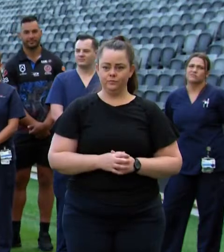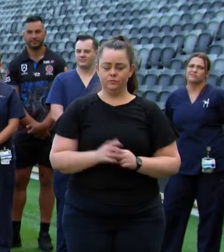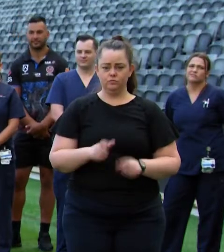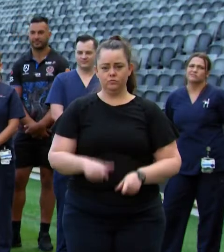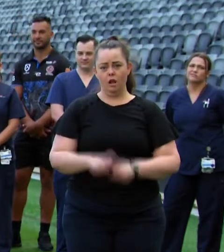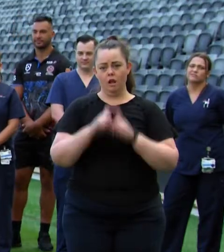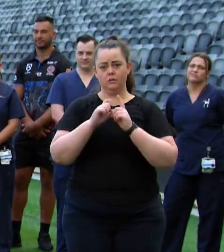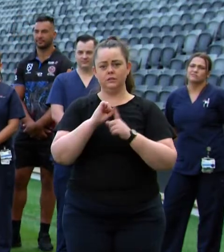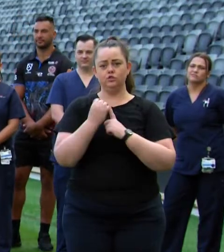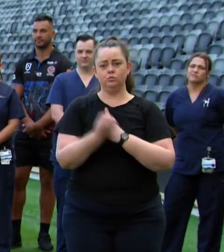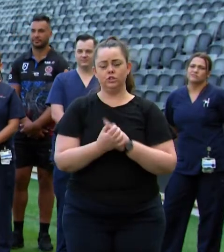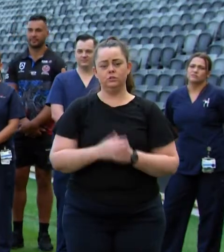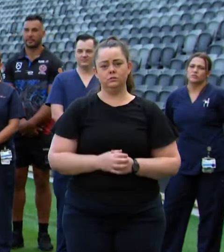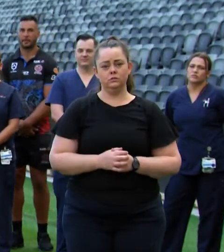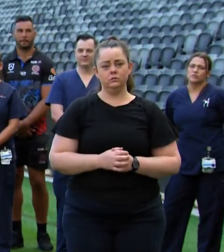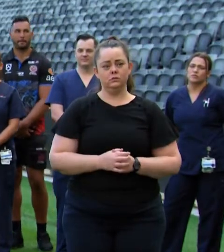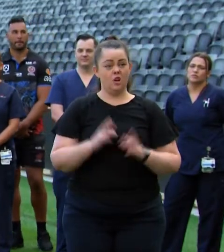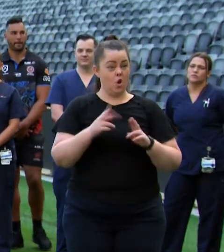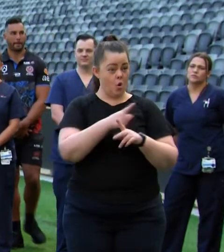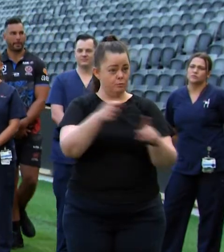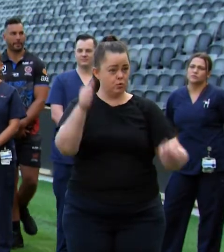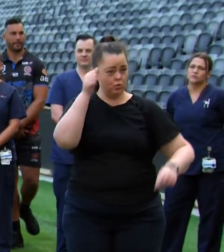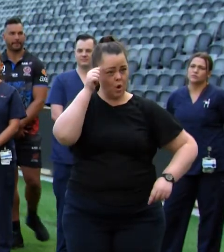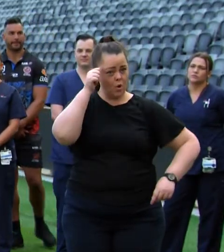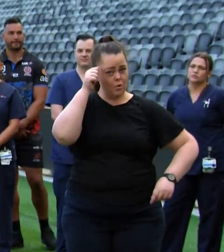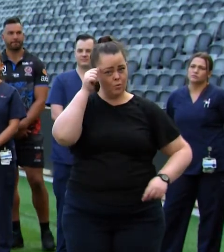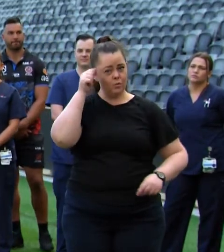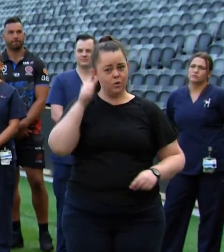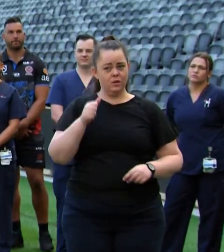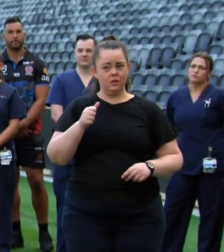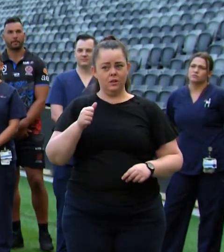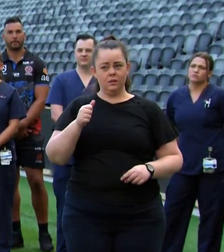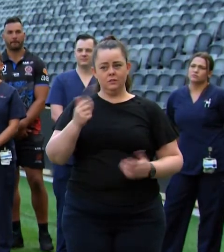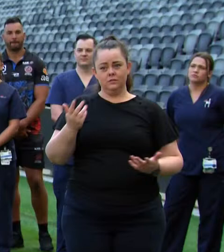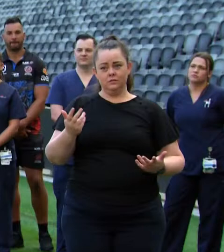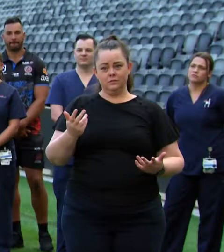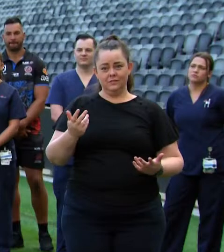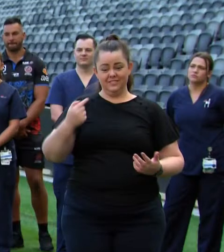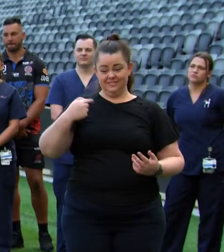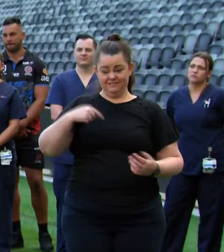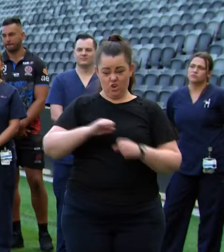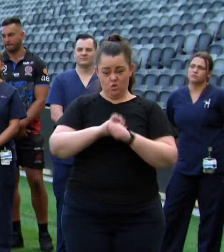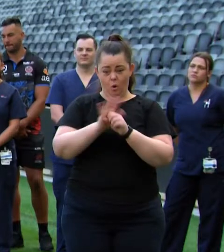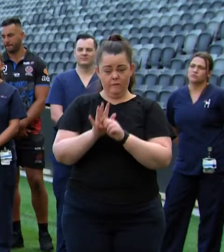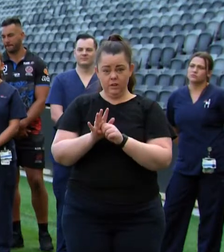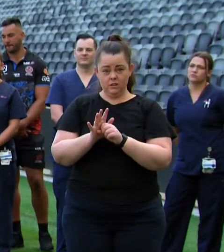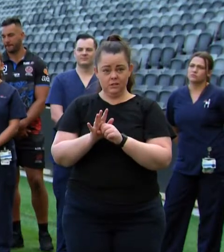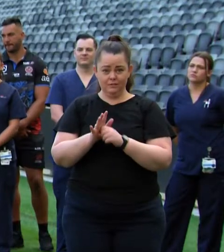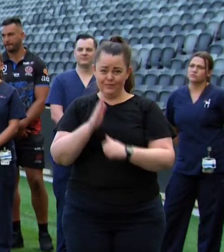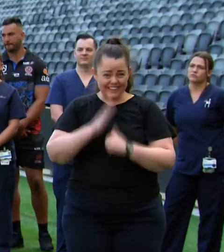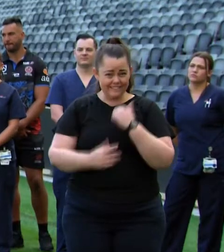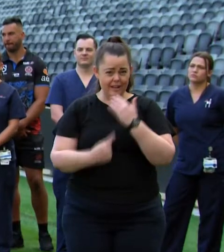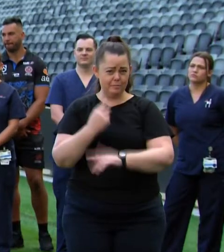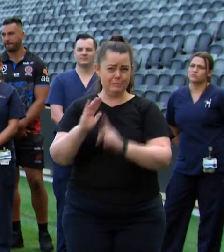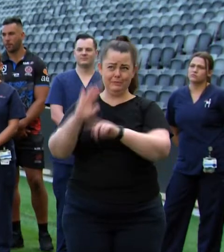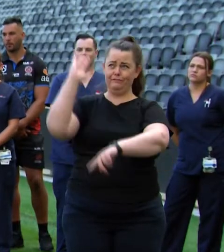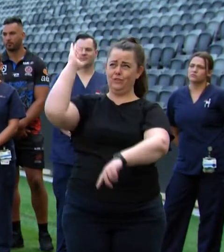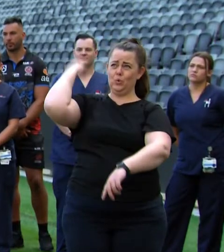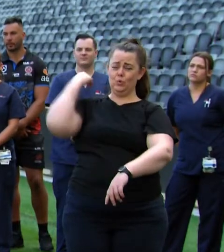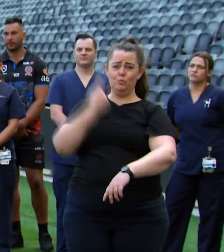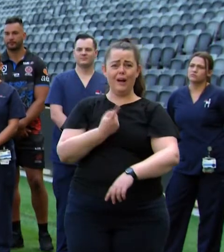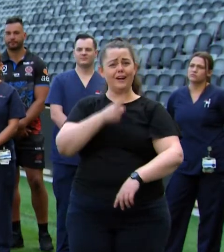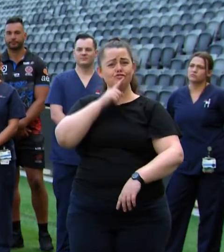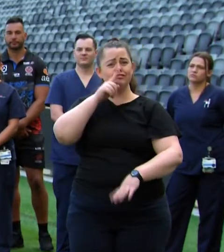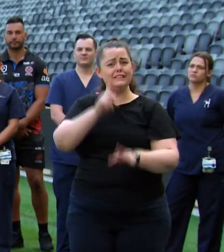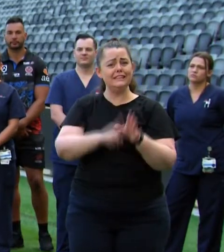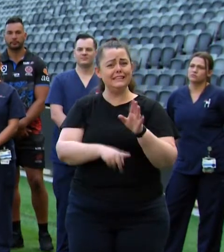remind everybody, and I think you guys all know this, and the public certainly know it, it's a 1 in 100 year pandemic. Life's difficult, but care and compassion is the rules that we're